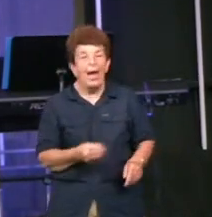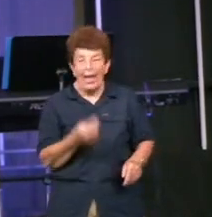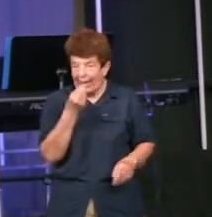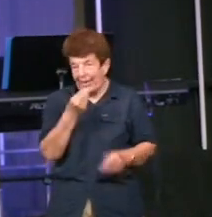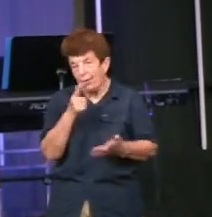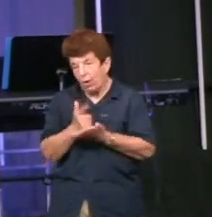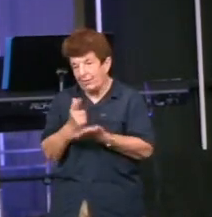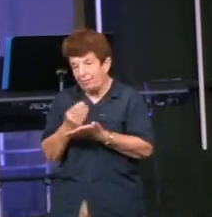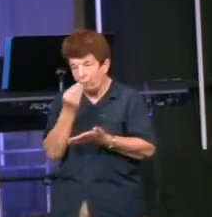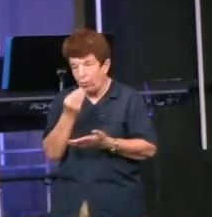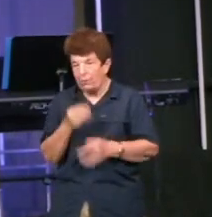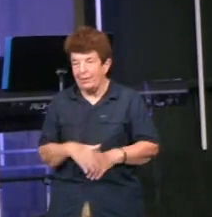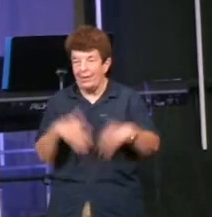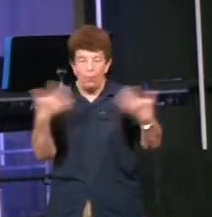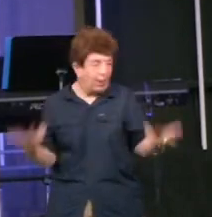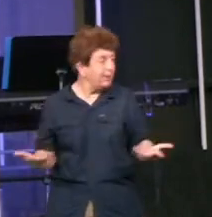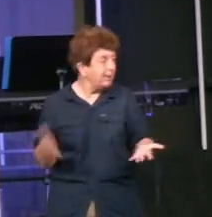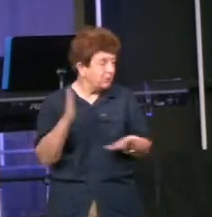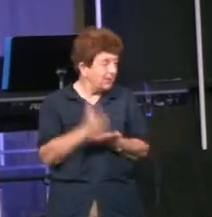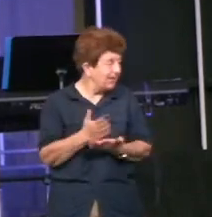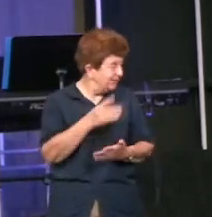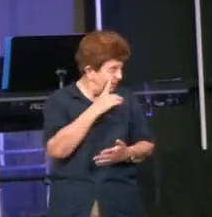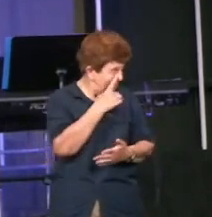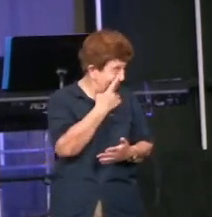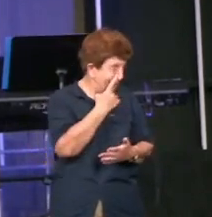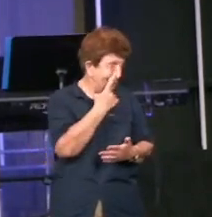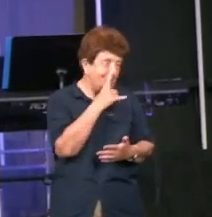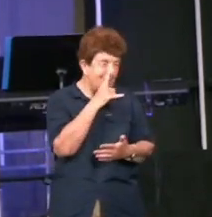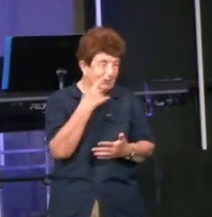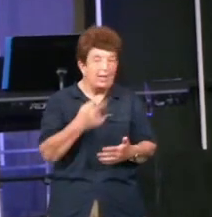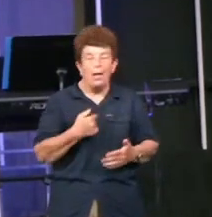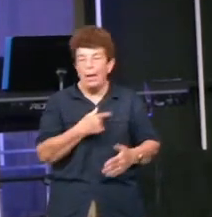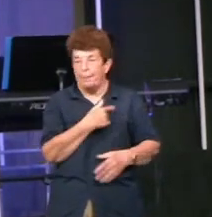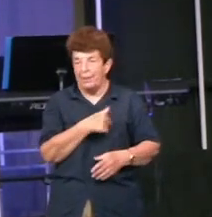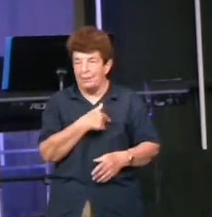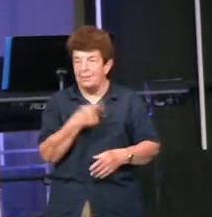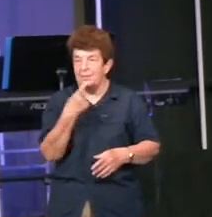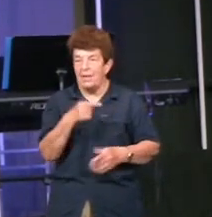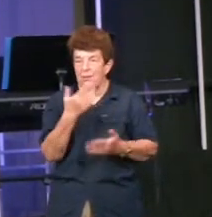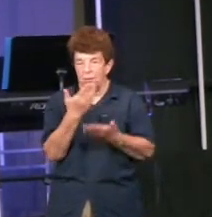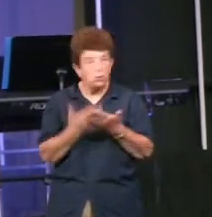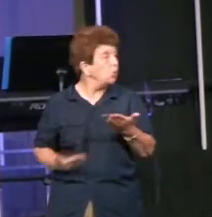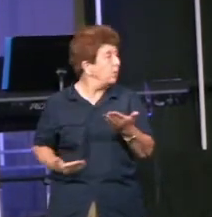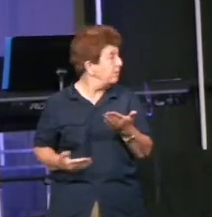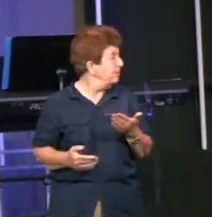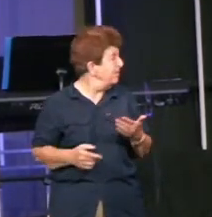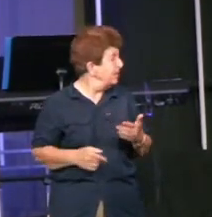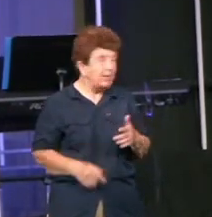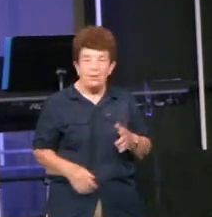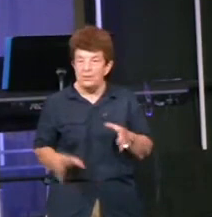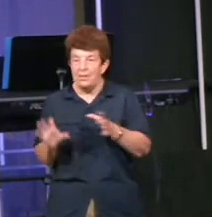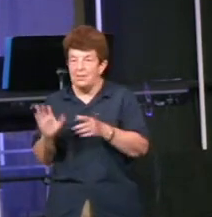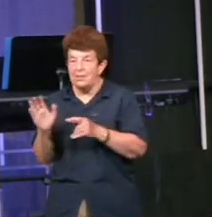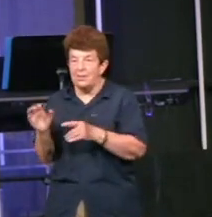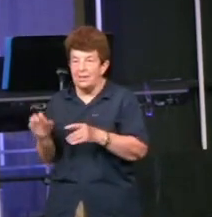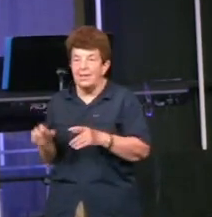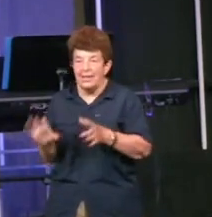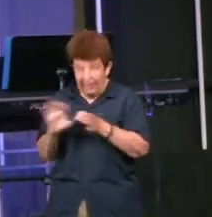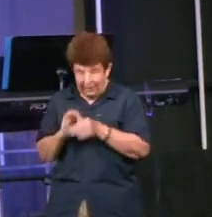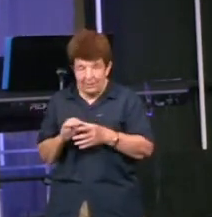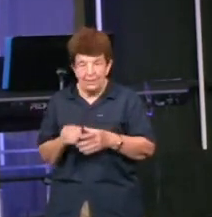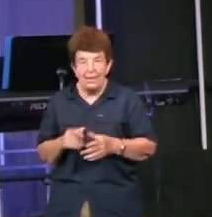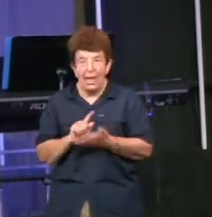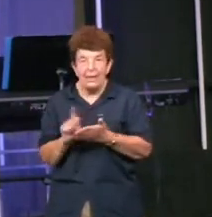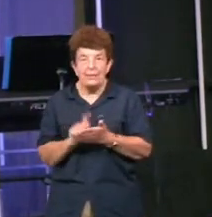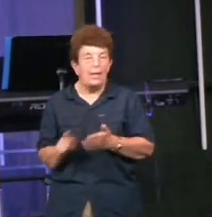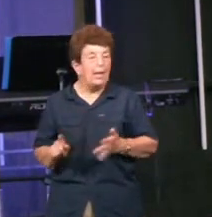food. That's just the reality of it. And I promise I tell that story because it comes in to be relevant later. But if you're